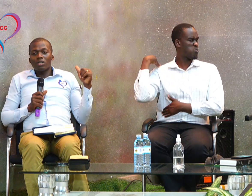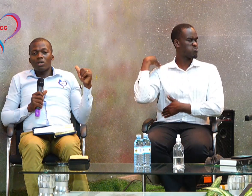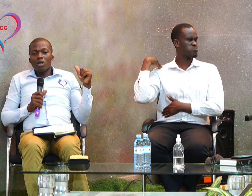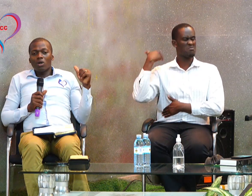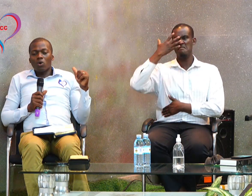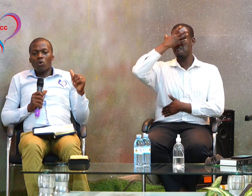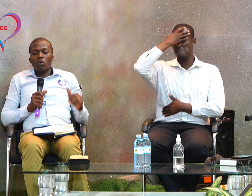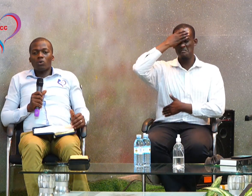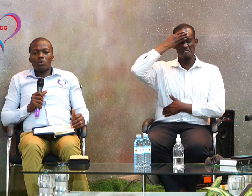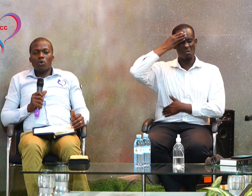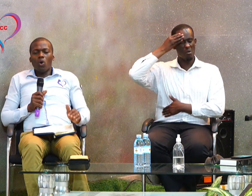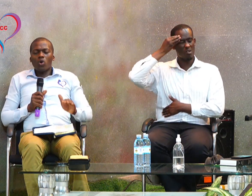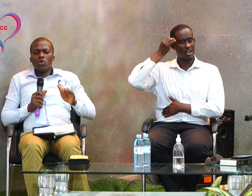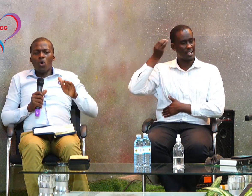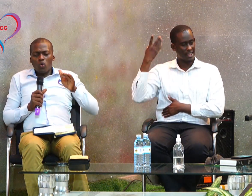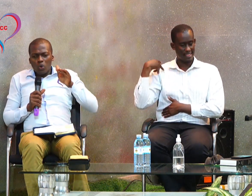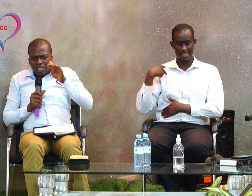get forward to what I want to